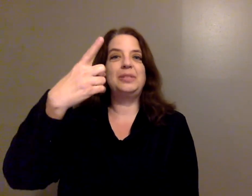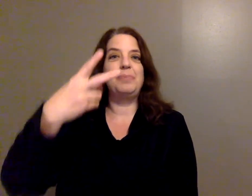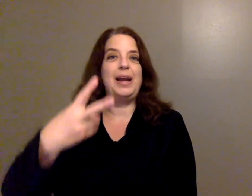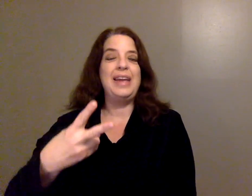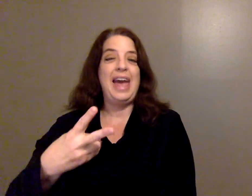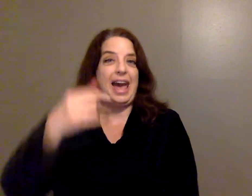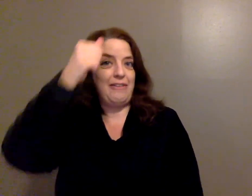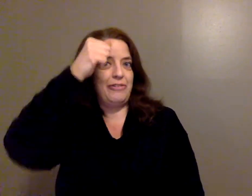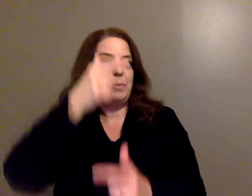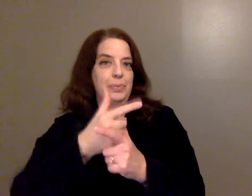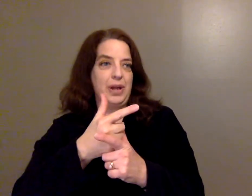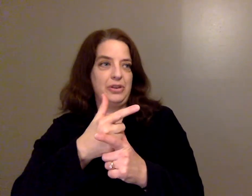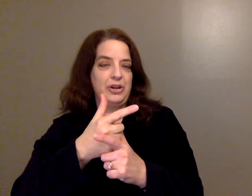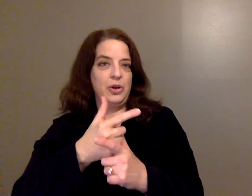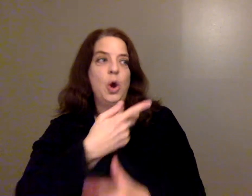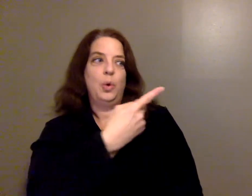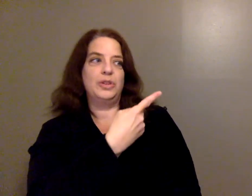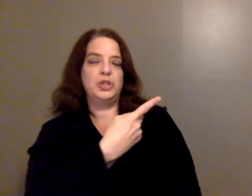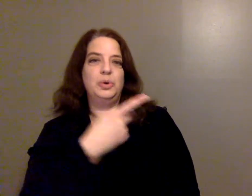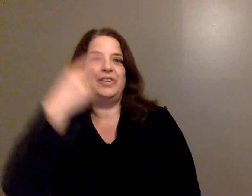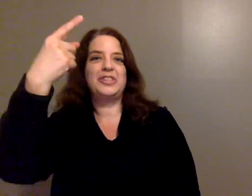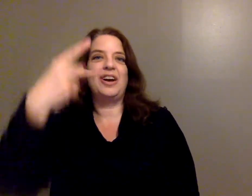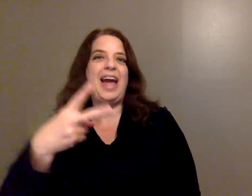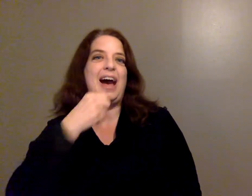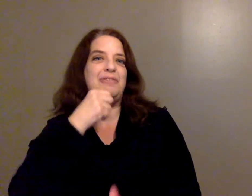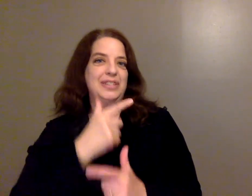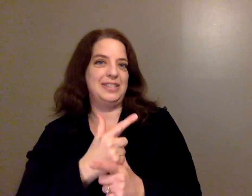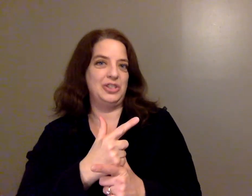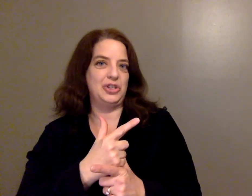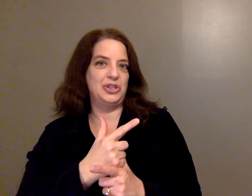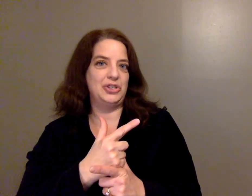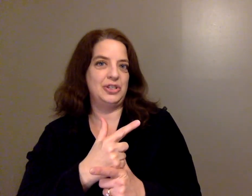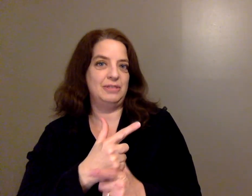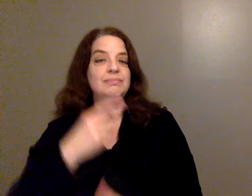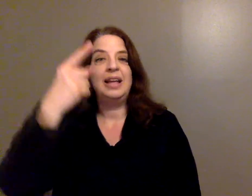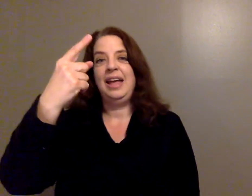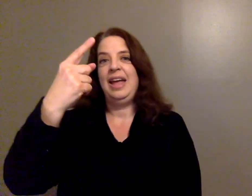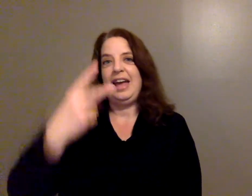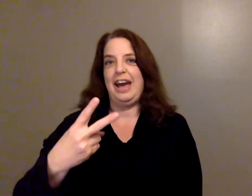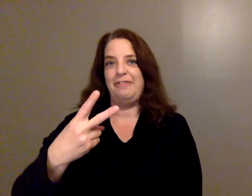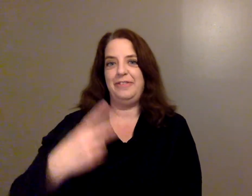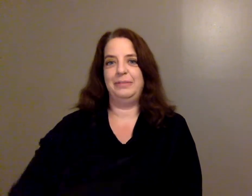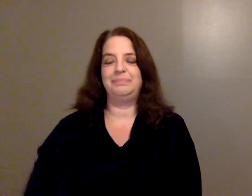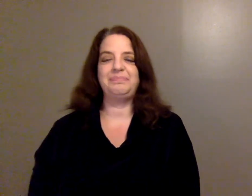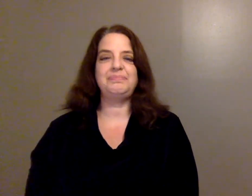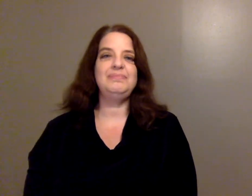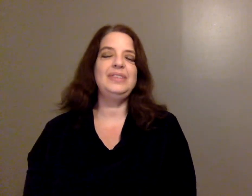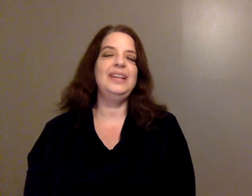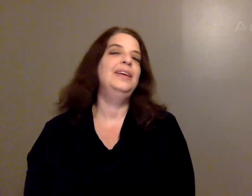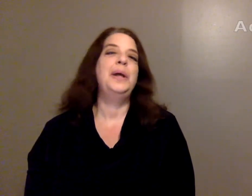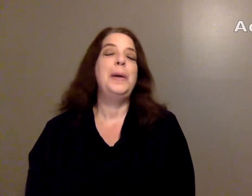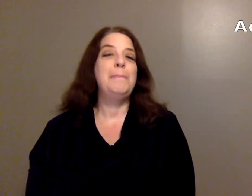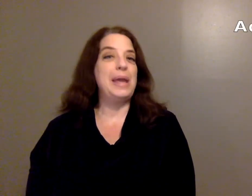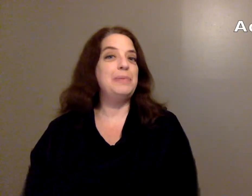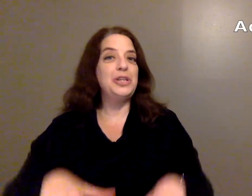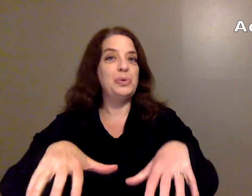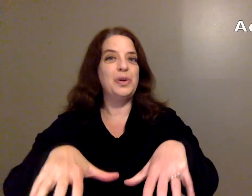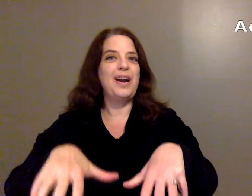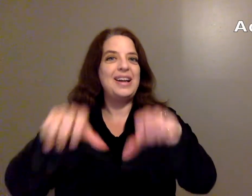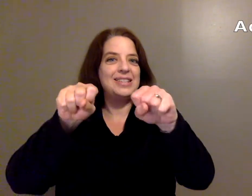my half brother, or the two of us are half sisters. Half. Maybe you were